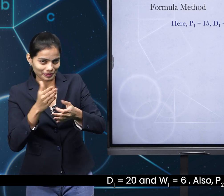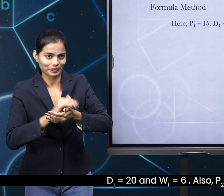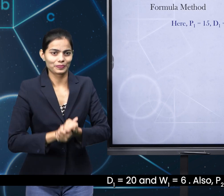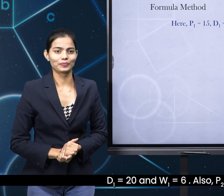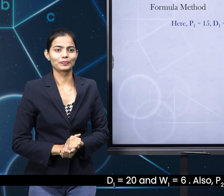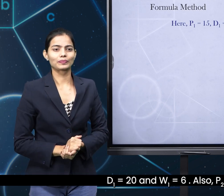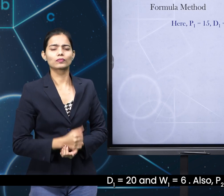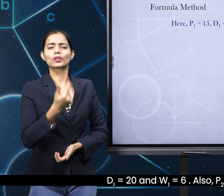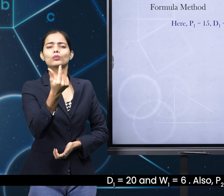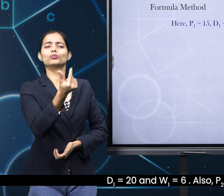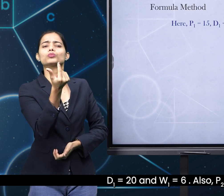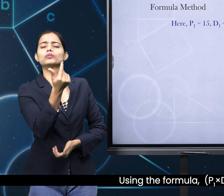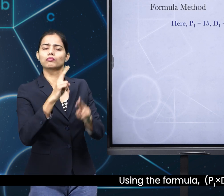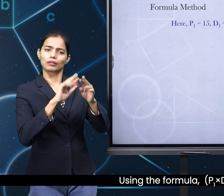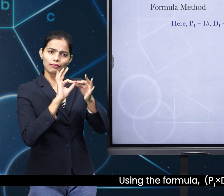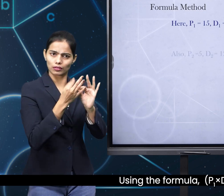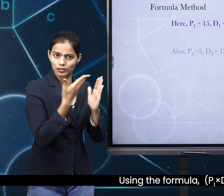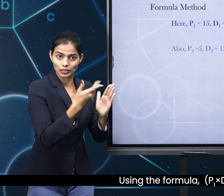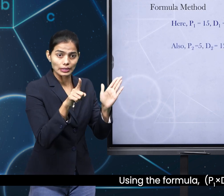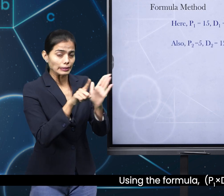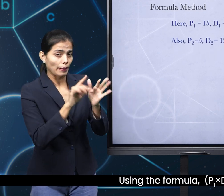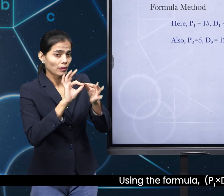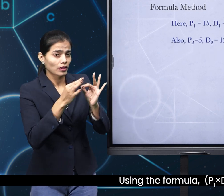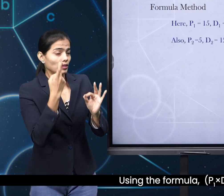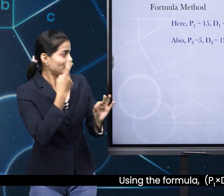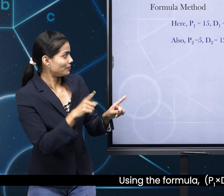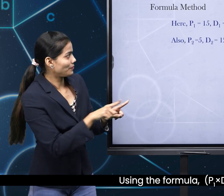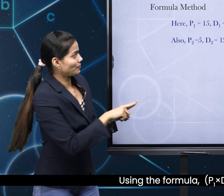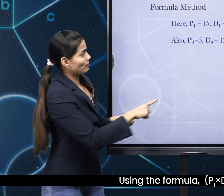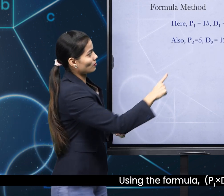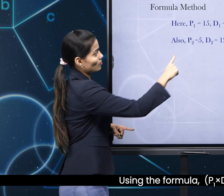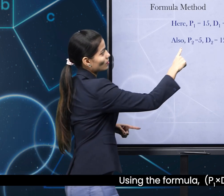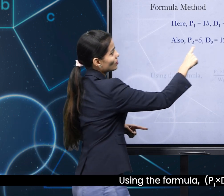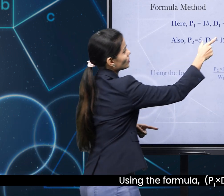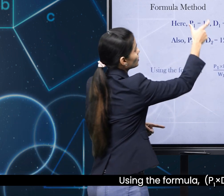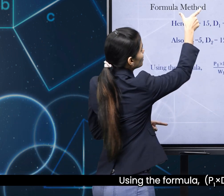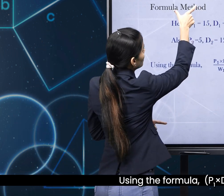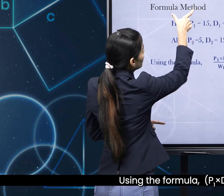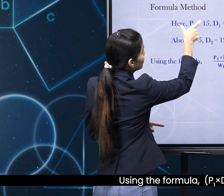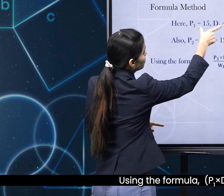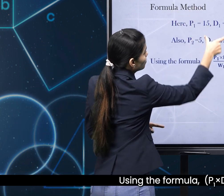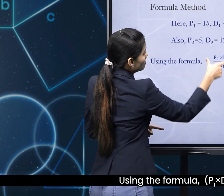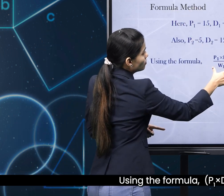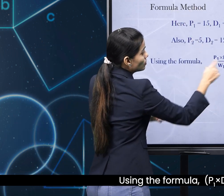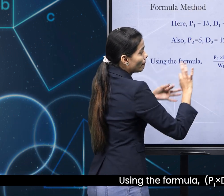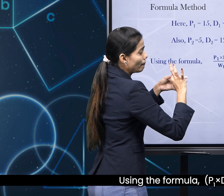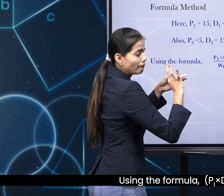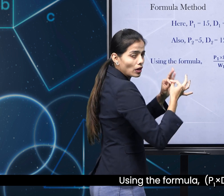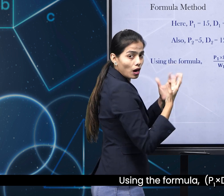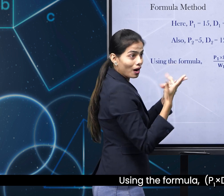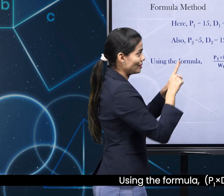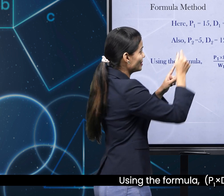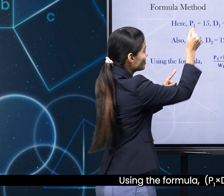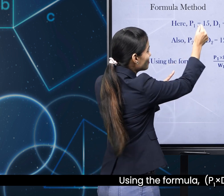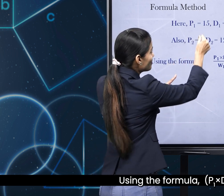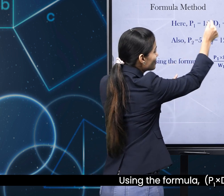equal to X. Using the formula, P1 into D1 by W1 is